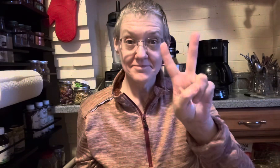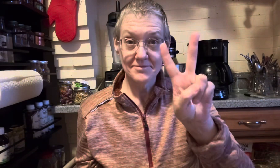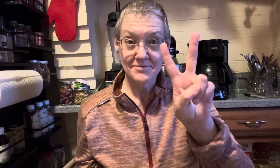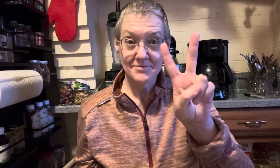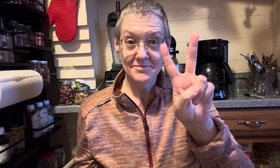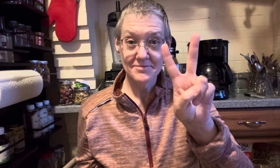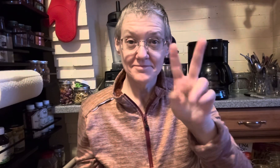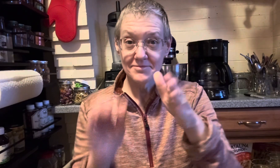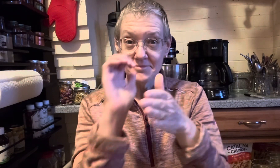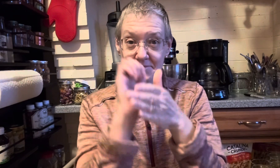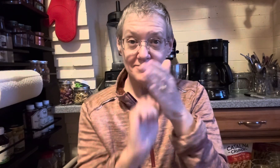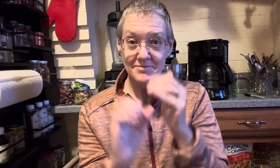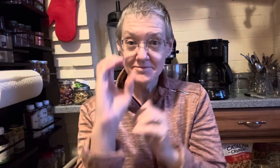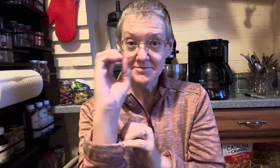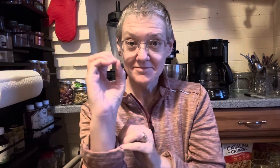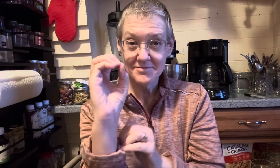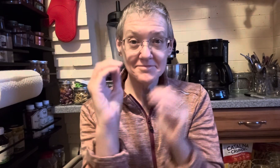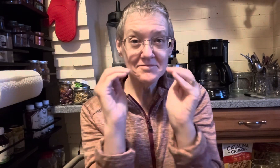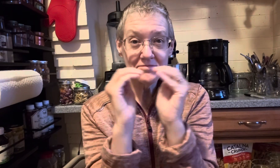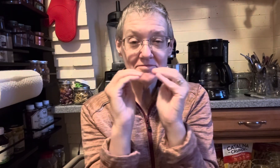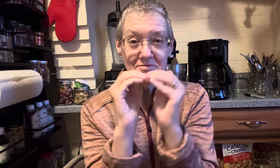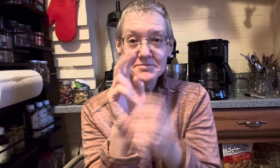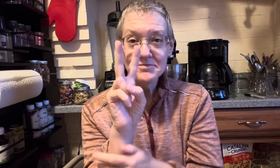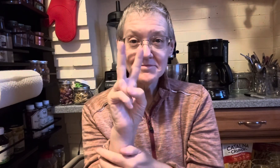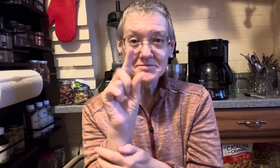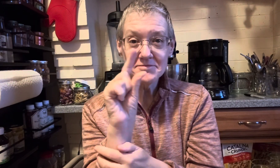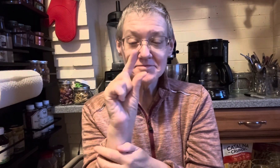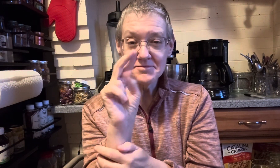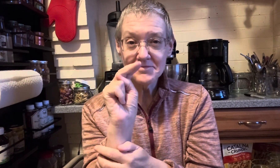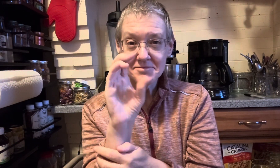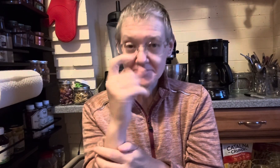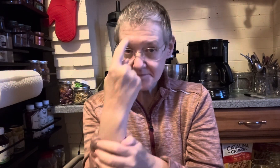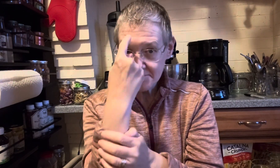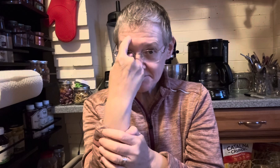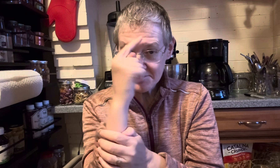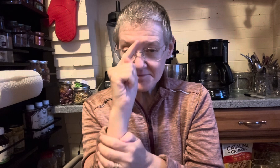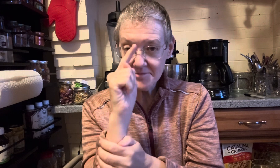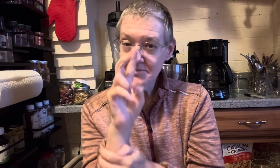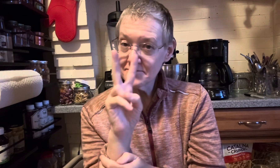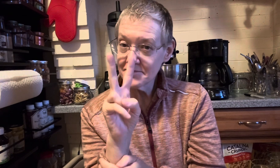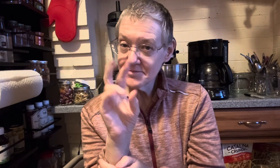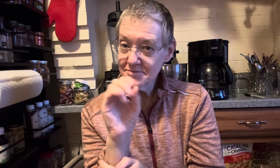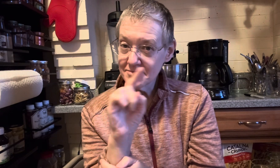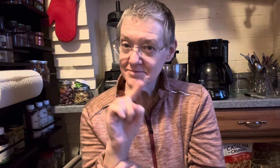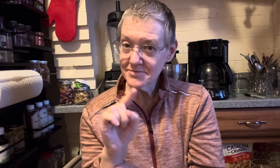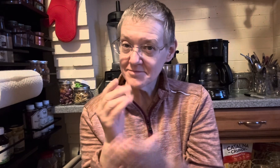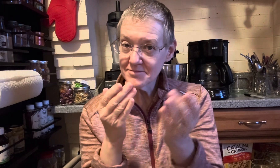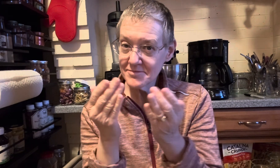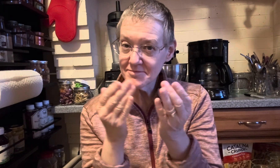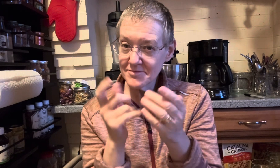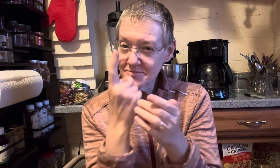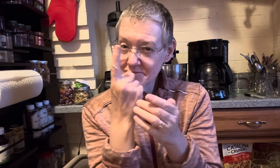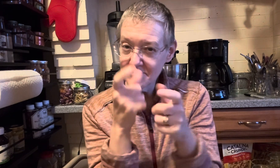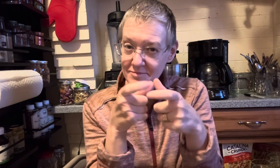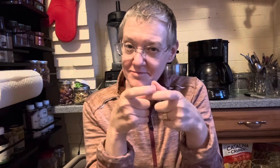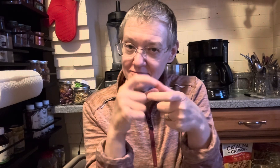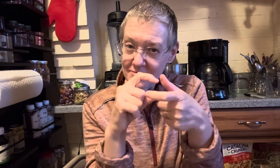So 2 minus 0 equals 2 grams of net carbs for a 2-ounce serving,